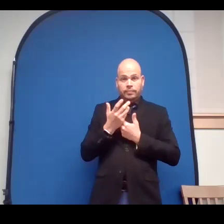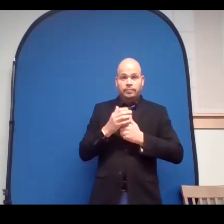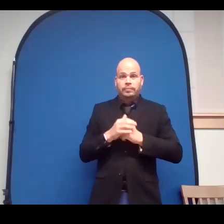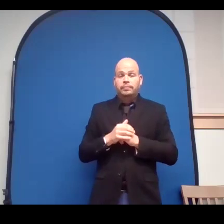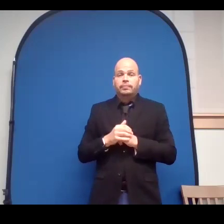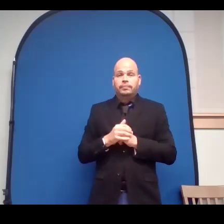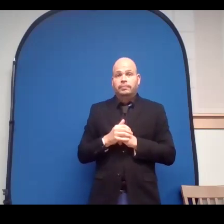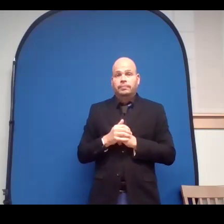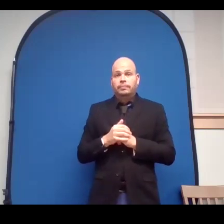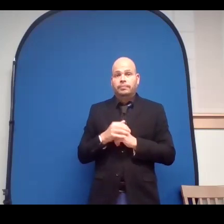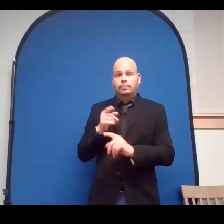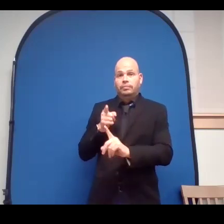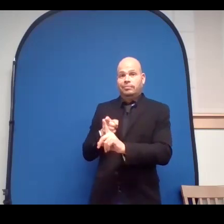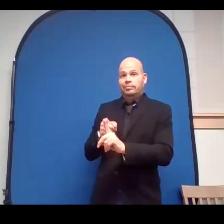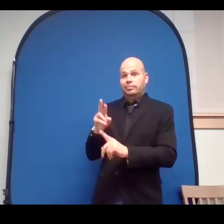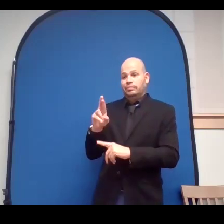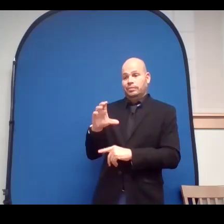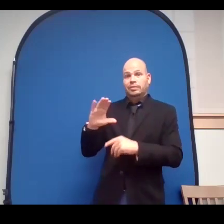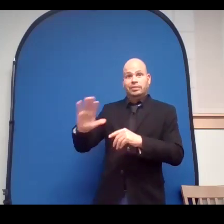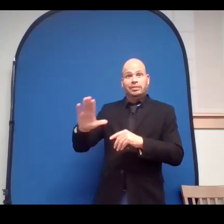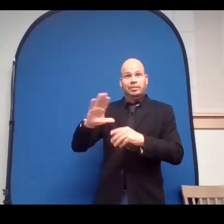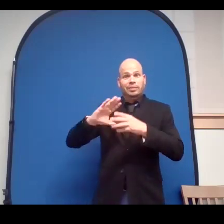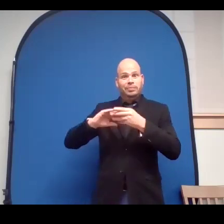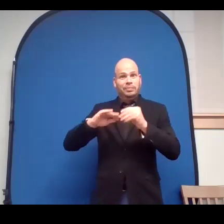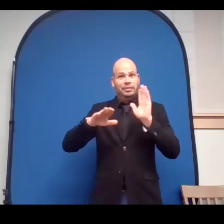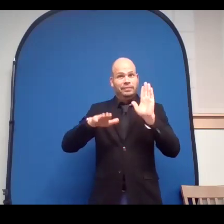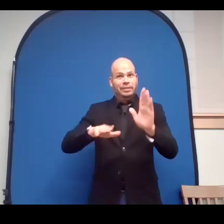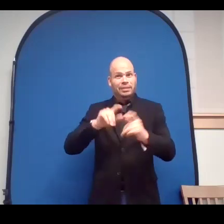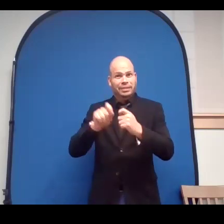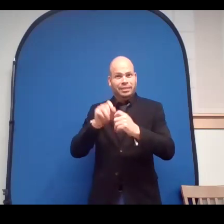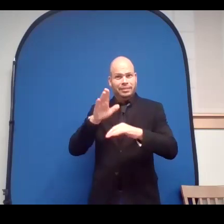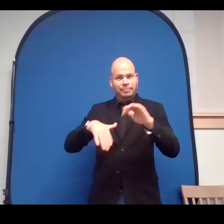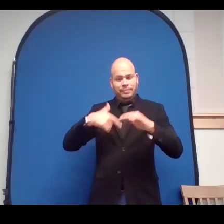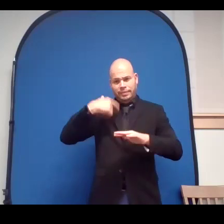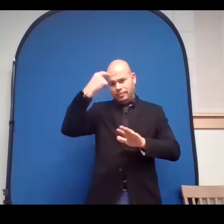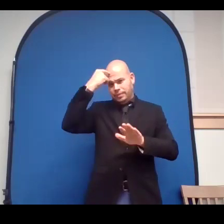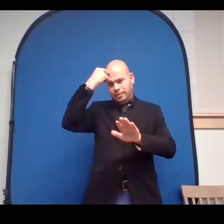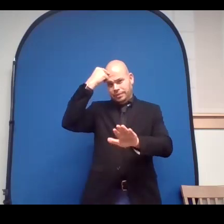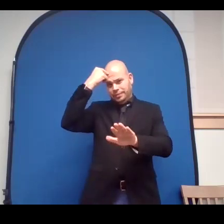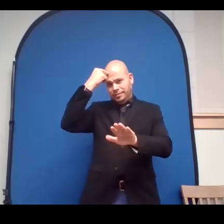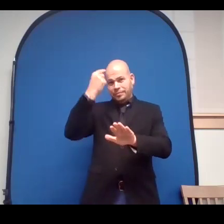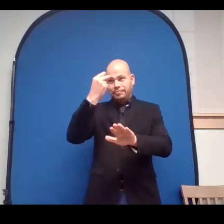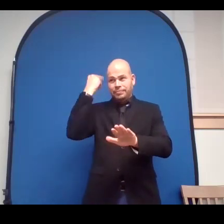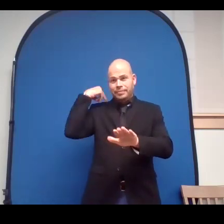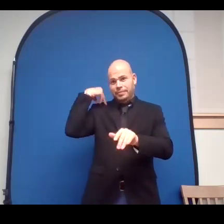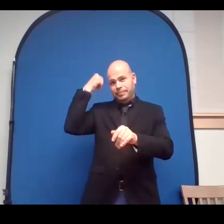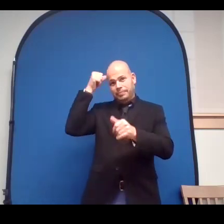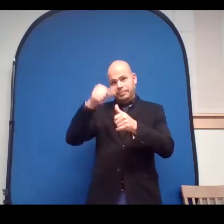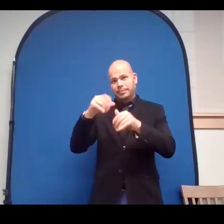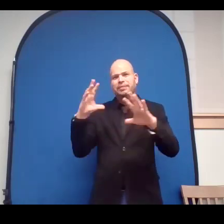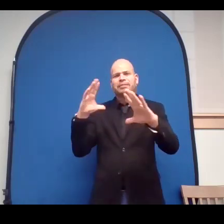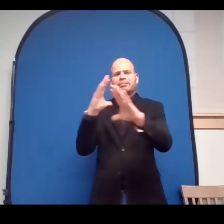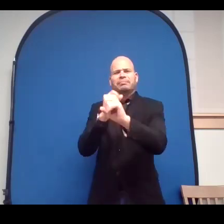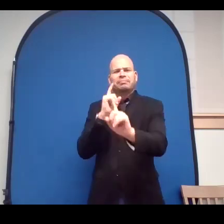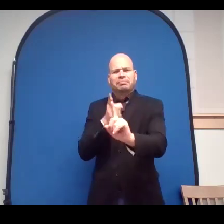what I understood. And he did more. But the general gist of what was explained during his testimony is accurate and what they explained to me, and that